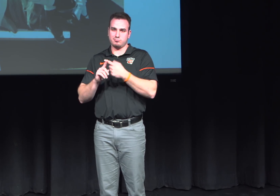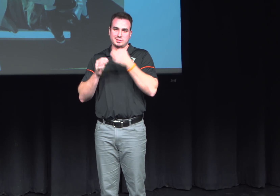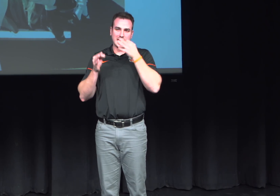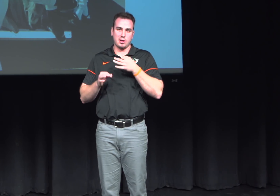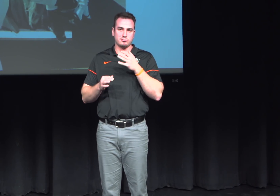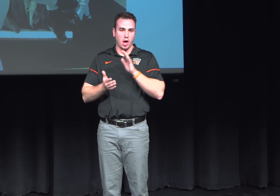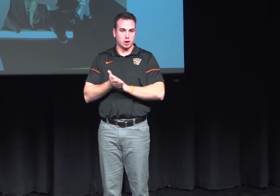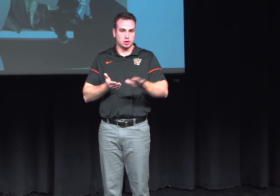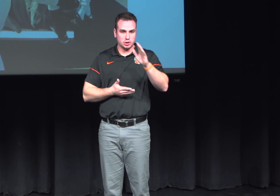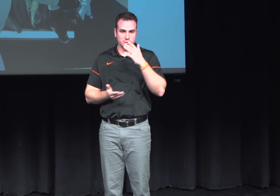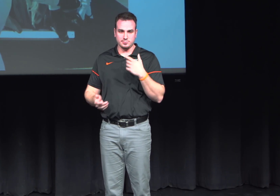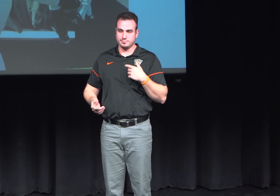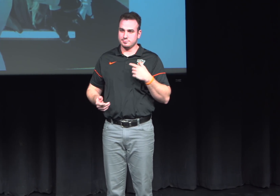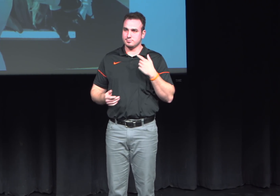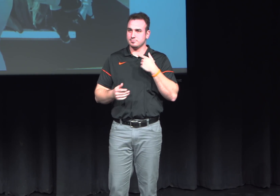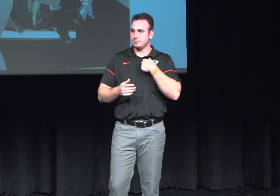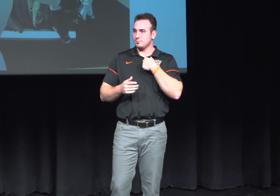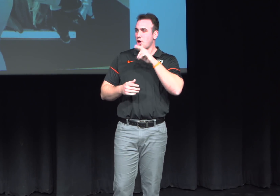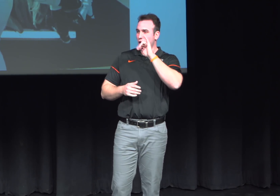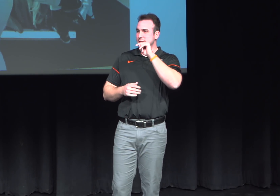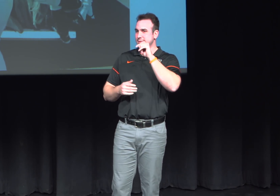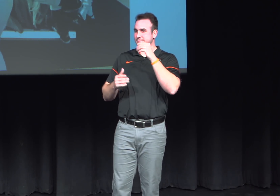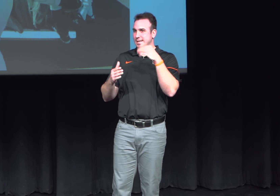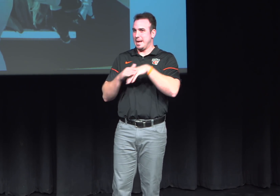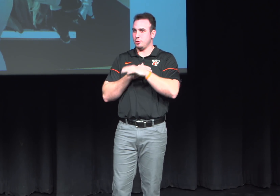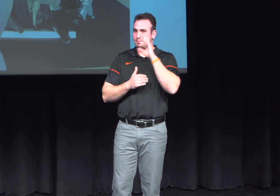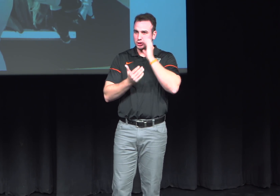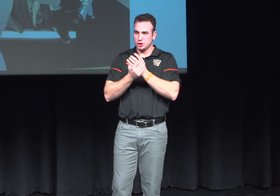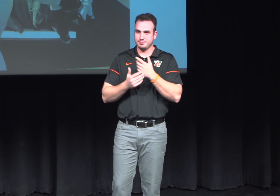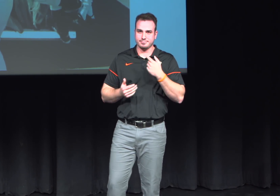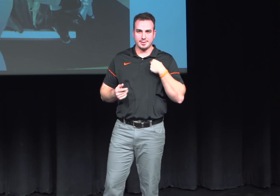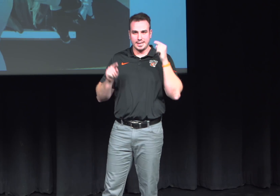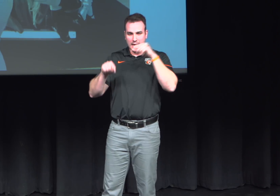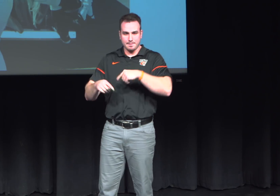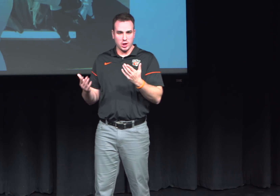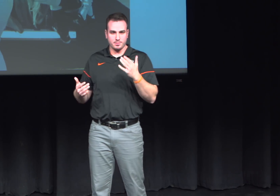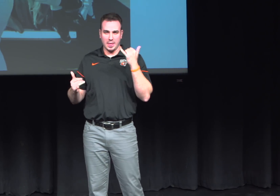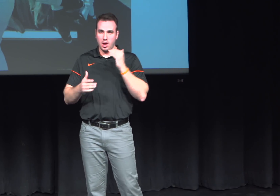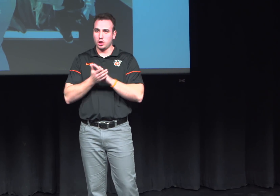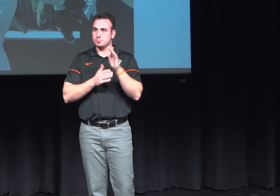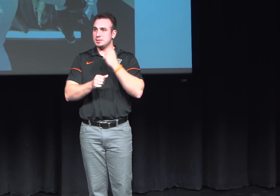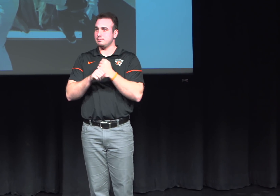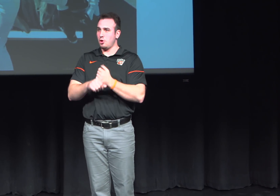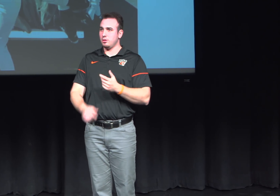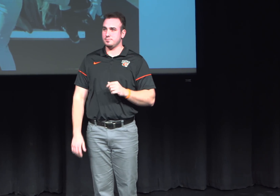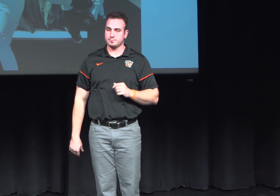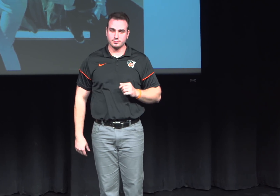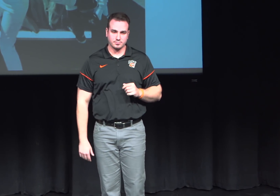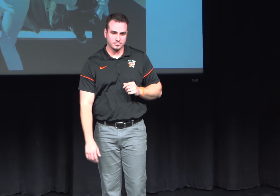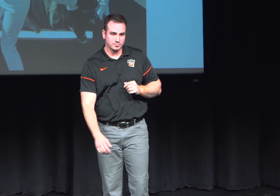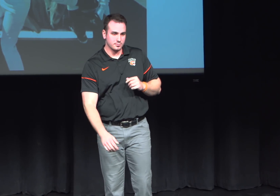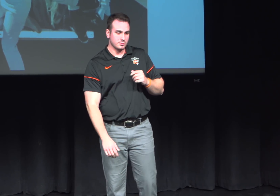And it was time for me to go to college. So that's when RIT came into the picture. I came here and I started to play college